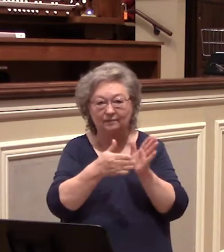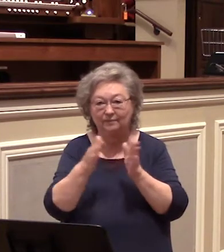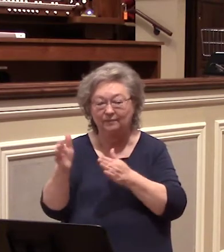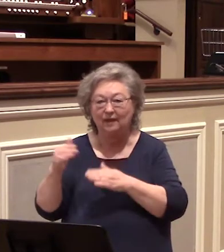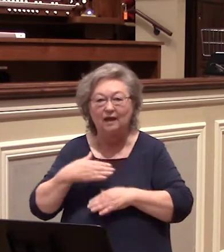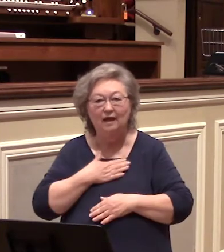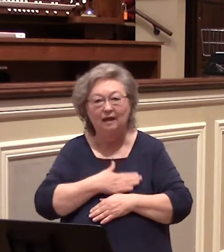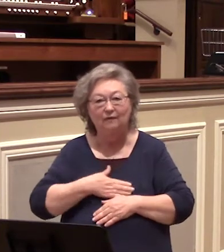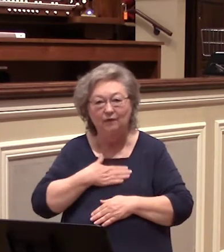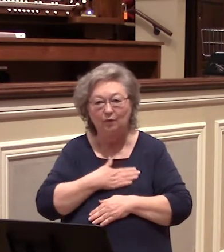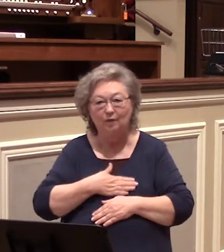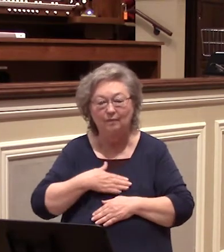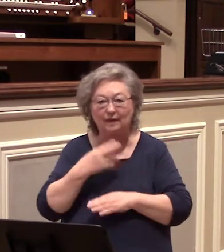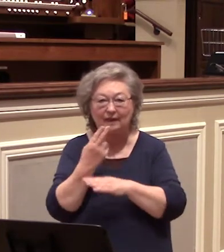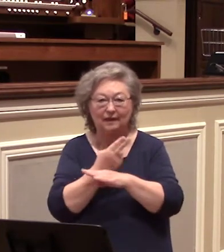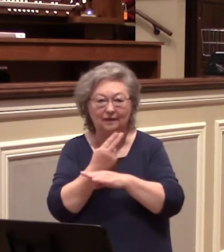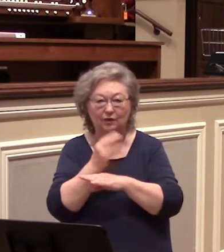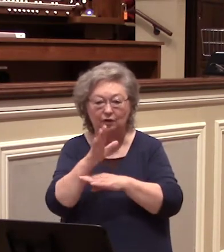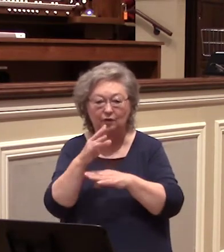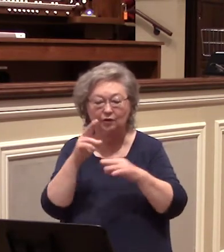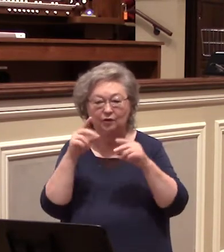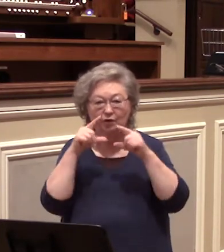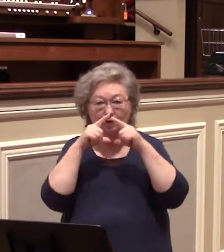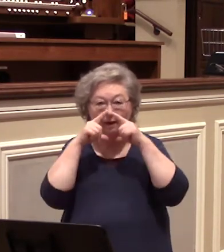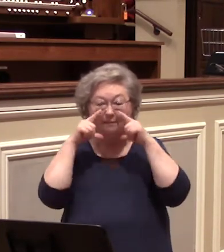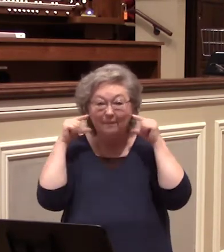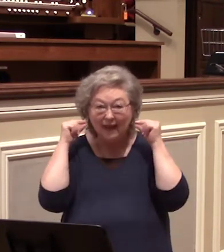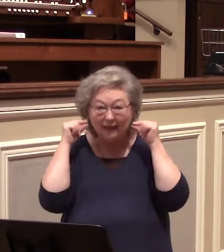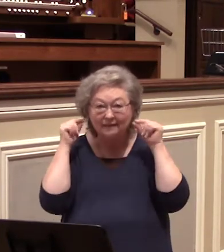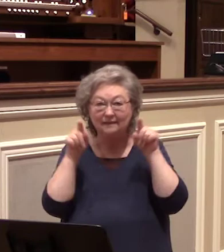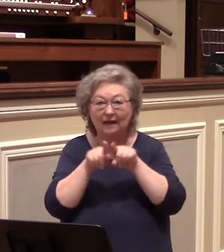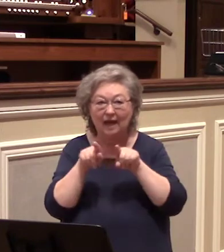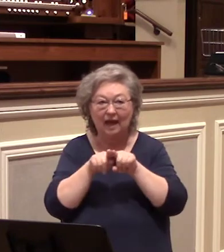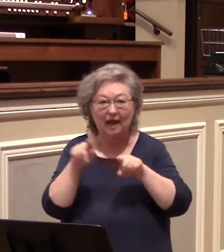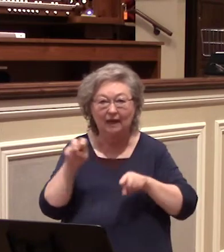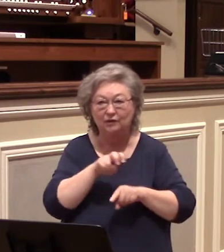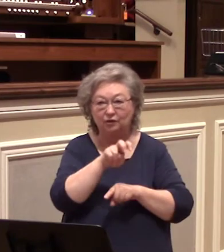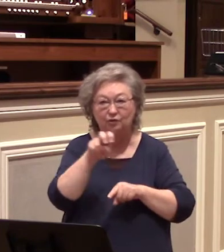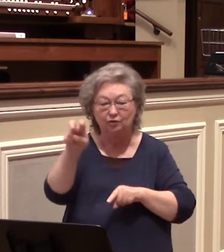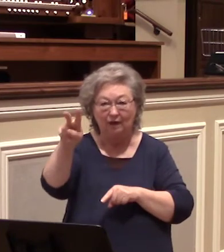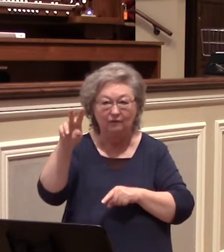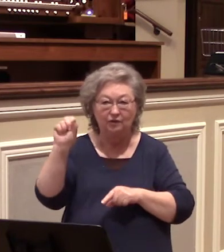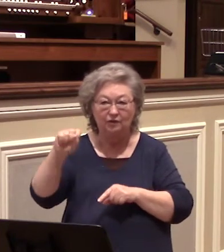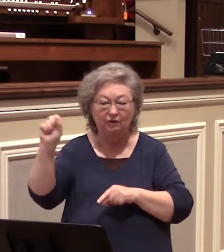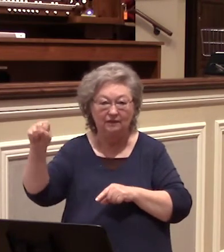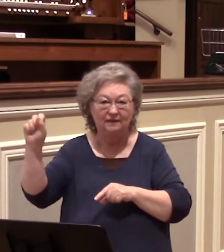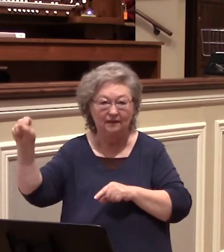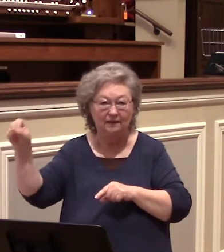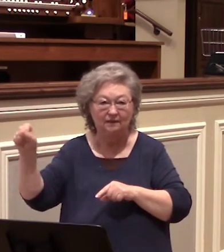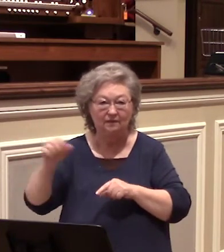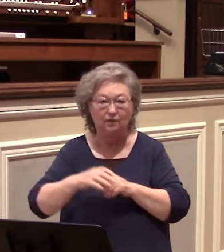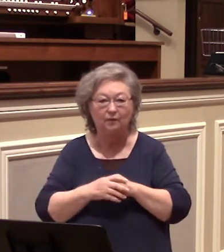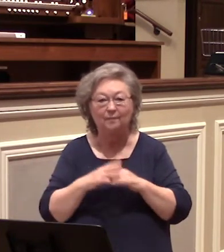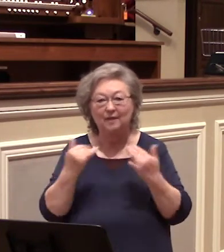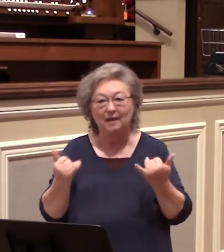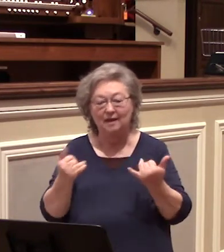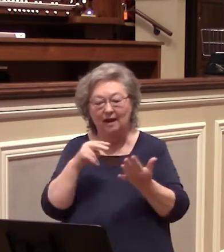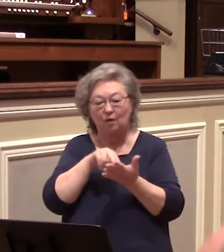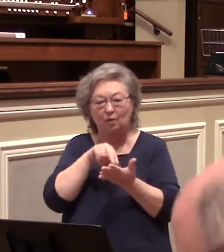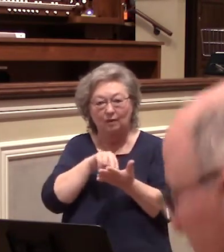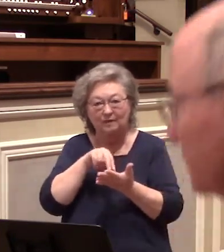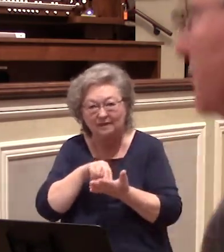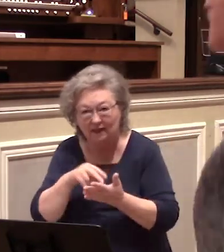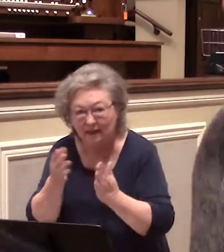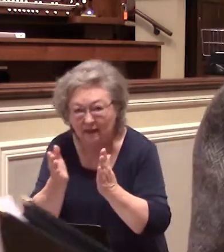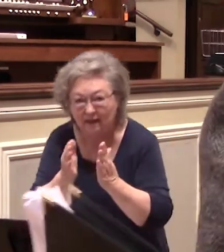as you travel about between places, Sunday school and everything, and help us with that. We appreciate that very much. Let's stand now. We'll have our